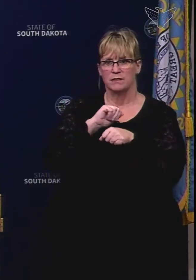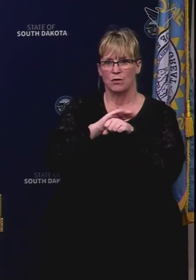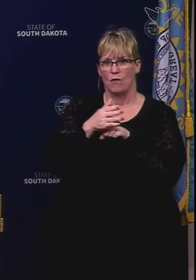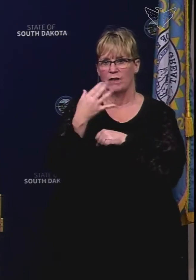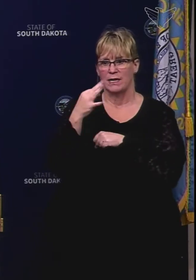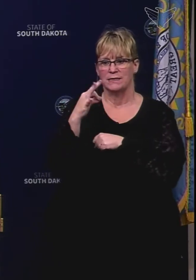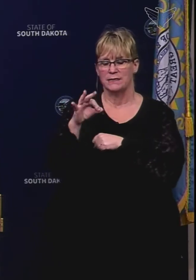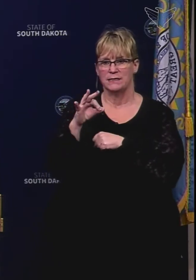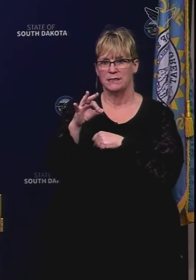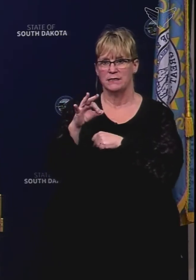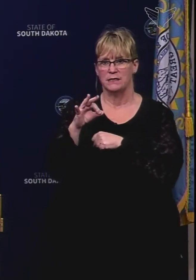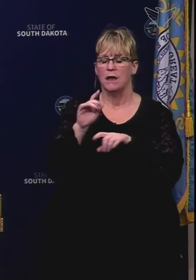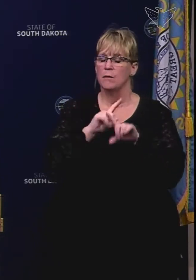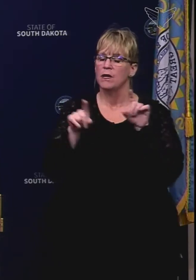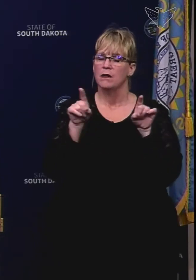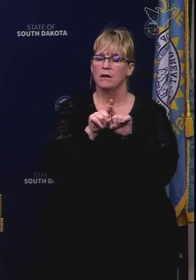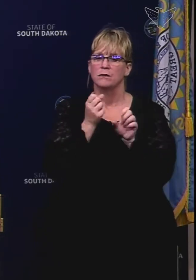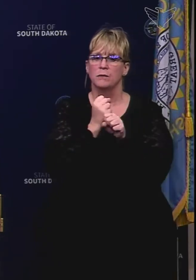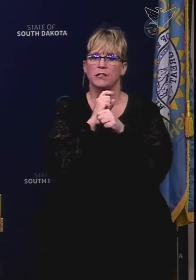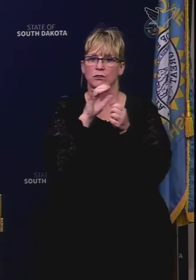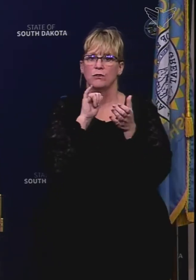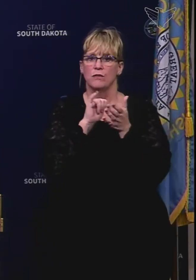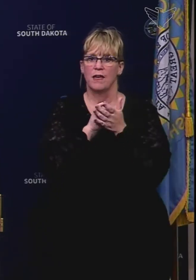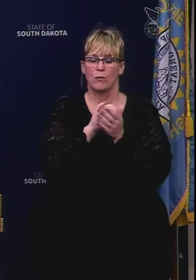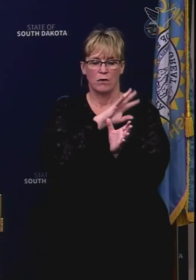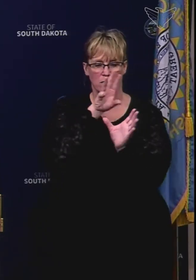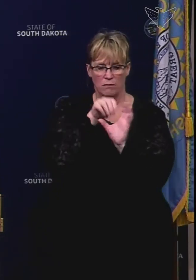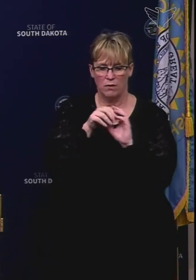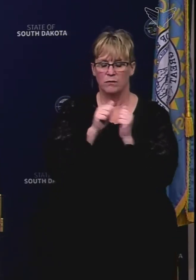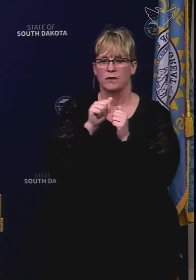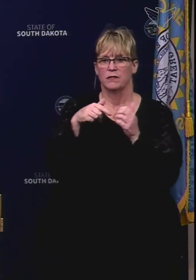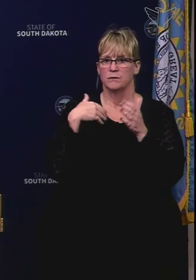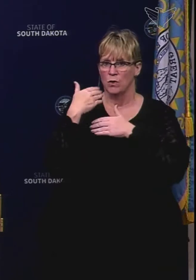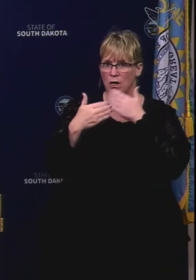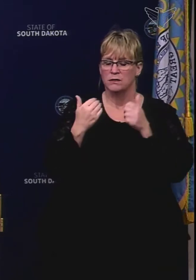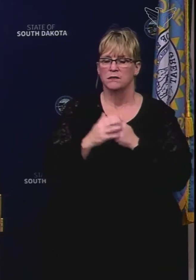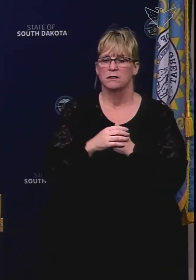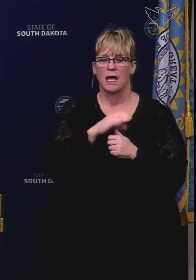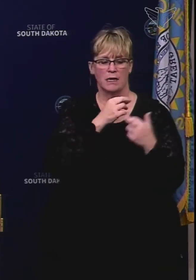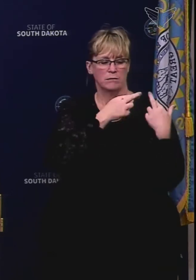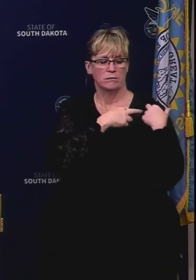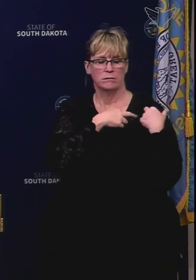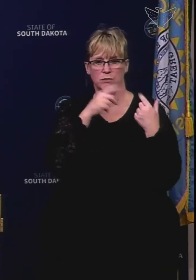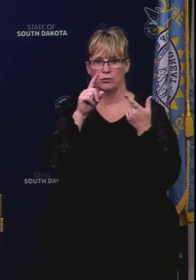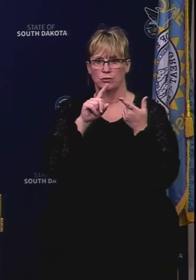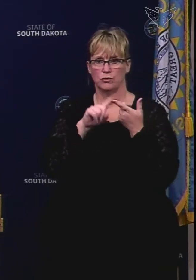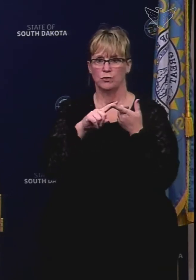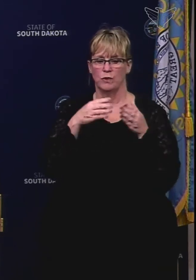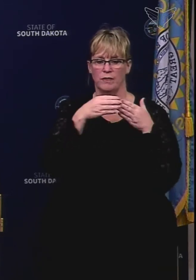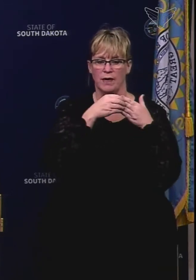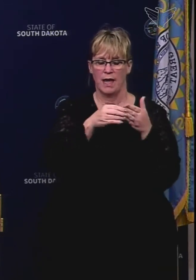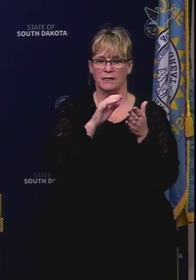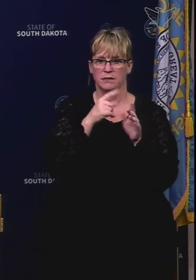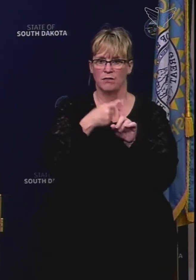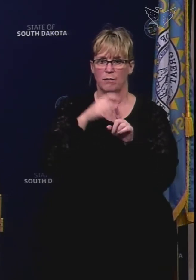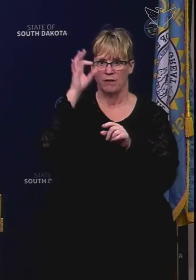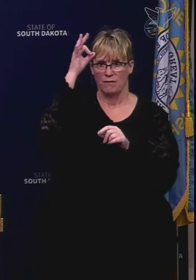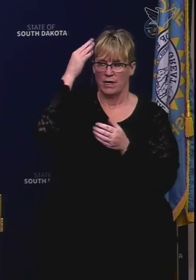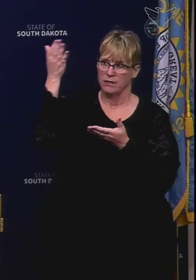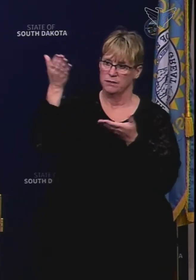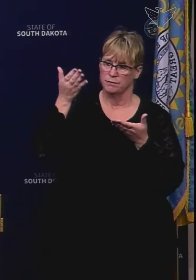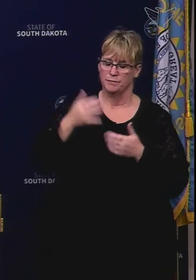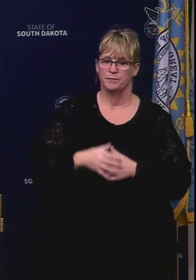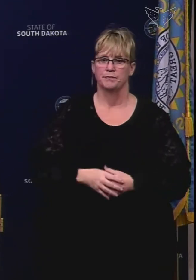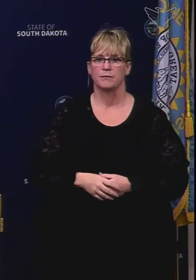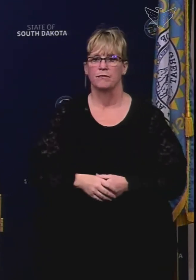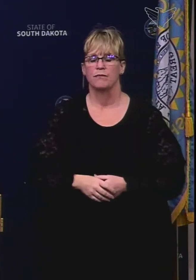COVID-19 pandemic, but also to make sure that we have transparency in the process and accountability to the guidance the federal government has given us. I